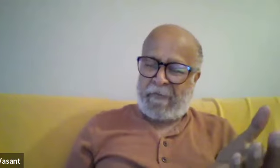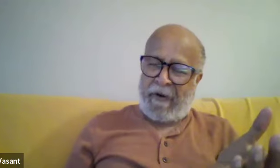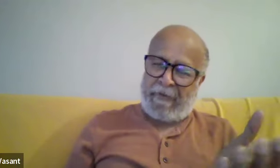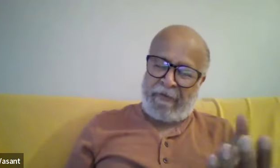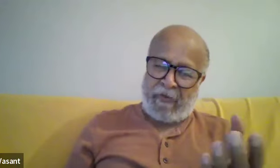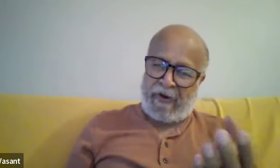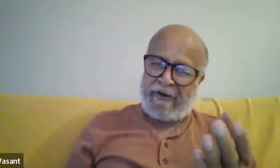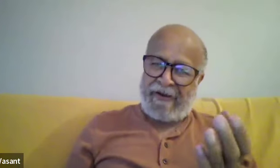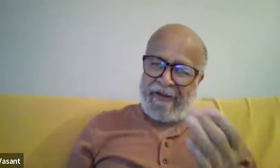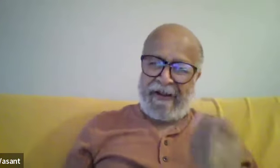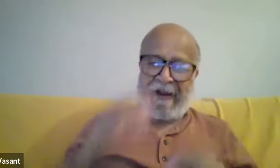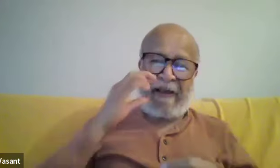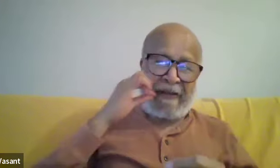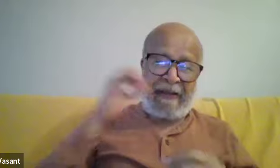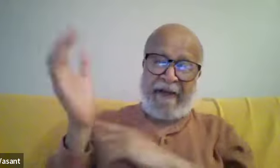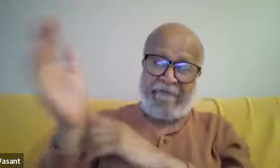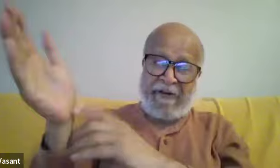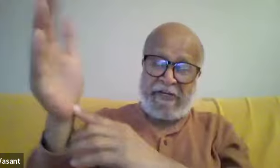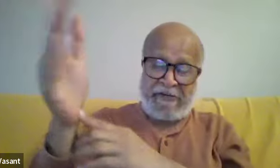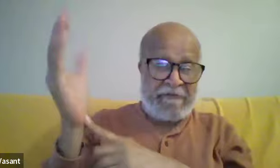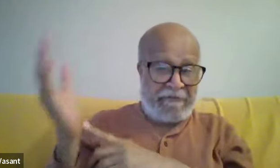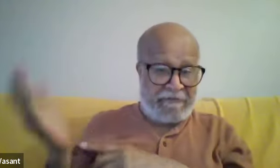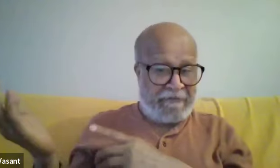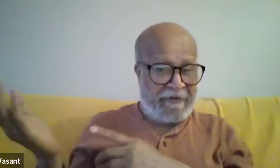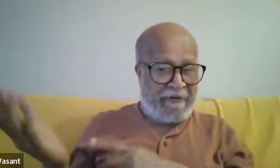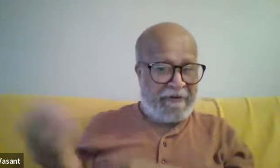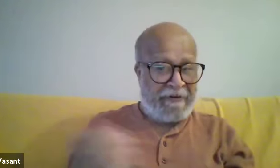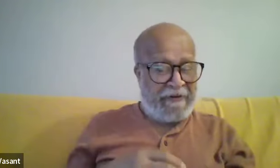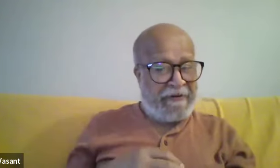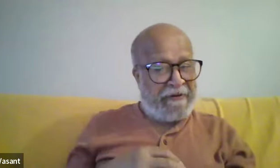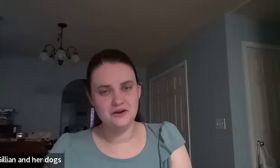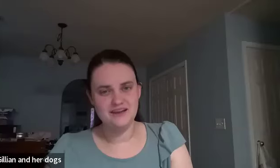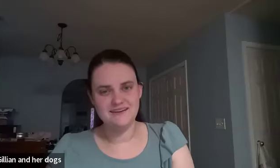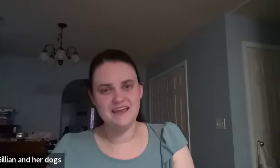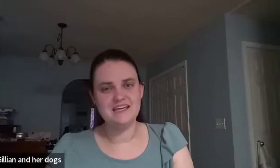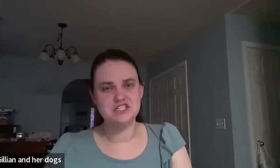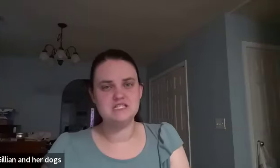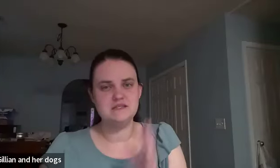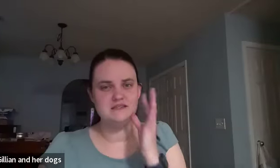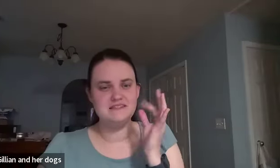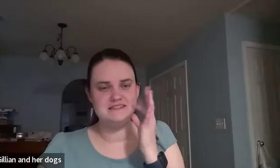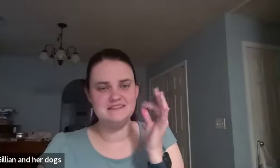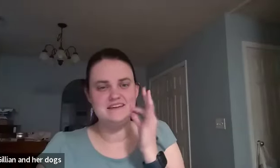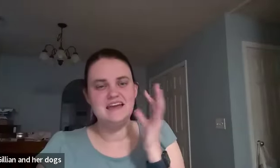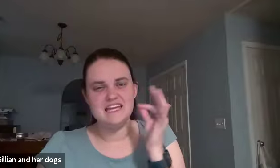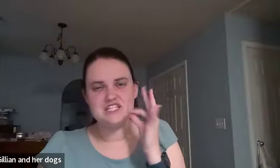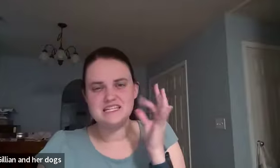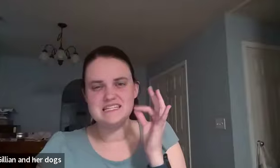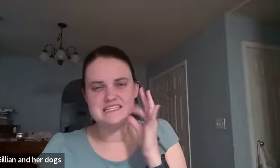could probably work. Like you say, Hmm. catfish. It I could. don't It's know. just I don't know. this. It's just because since